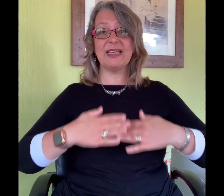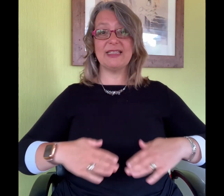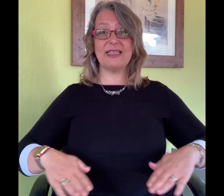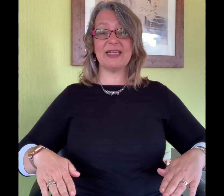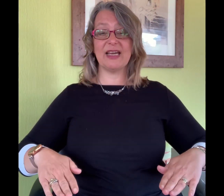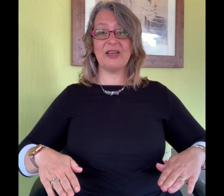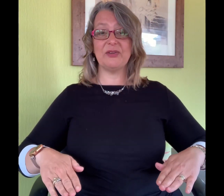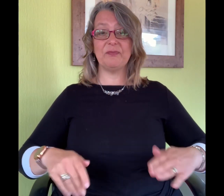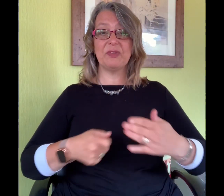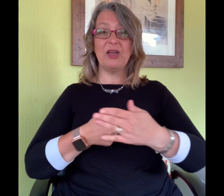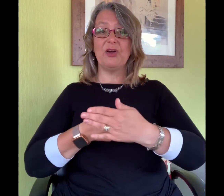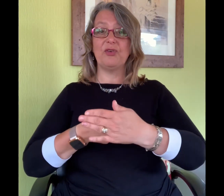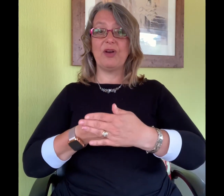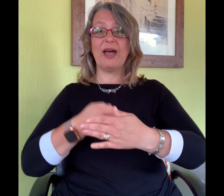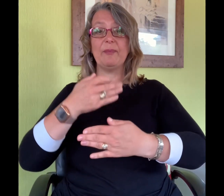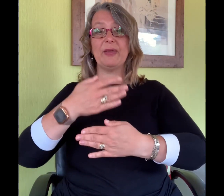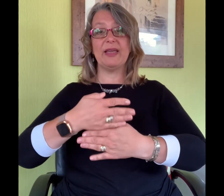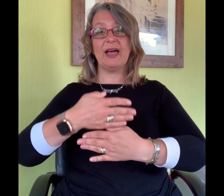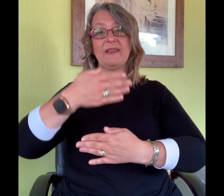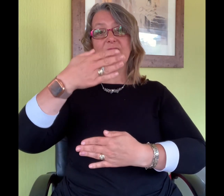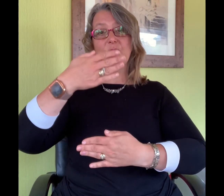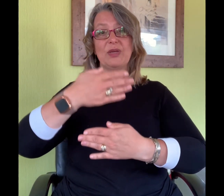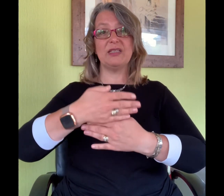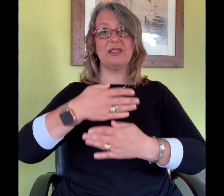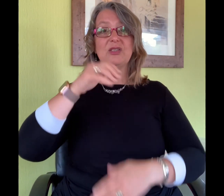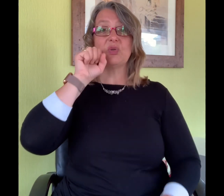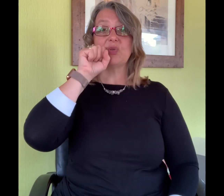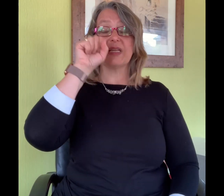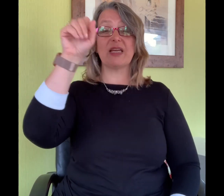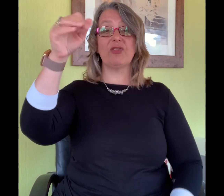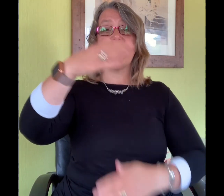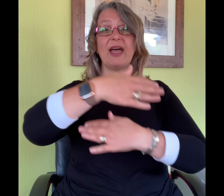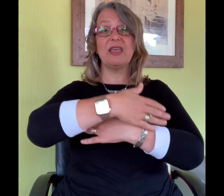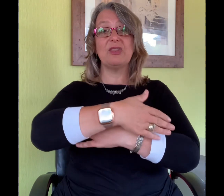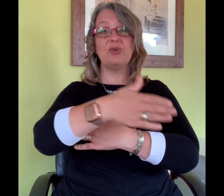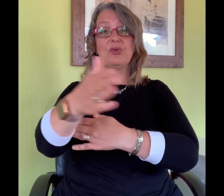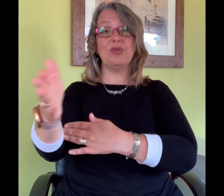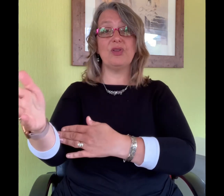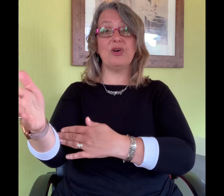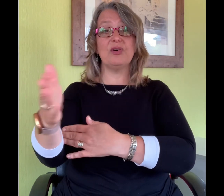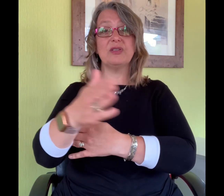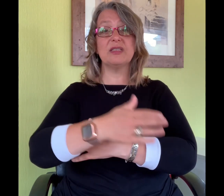nighty gown, rapping at the windows and crying through the locks.